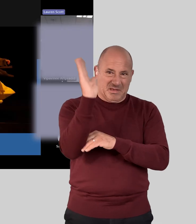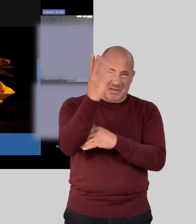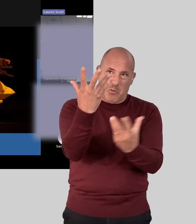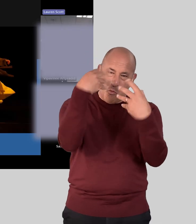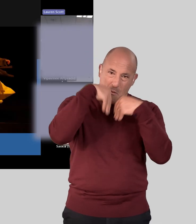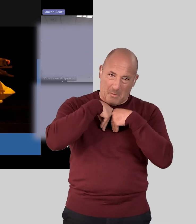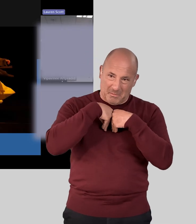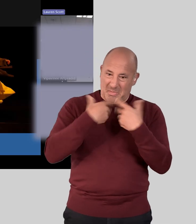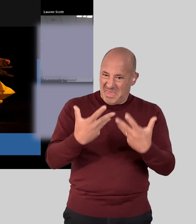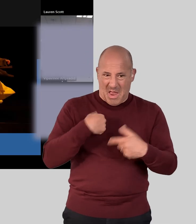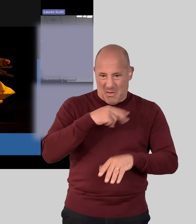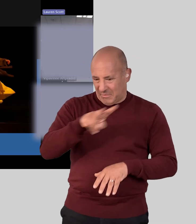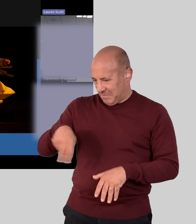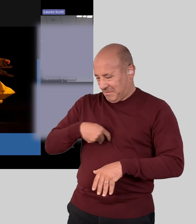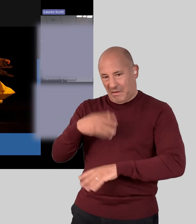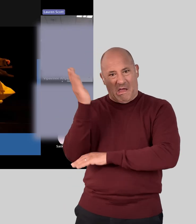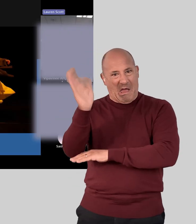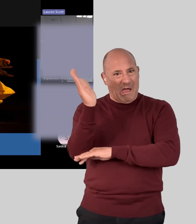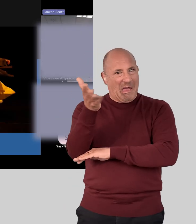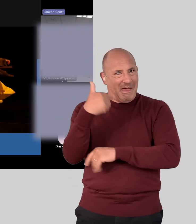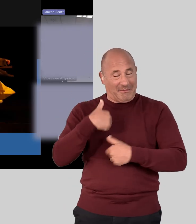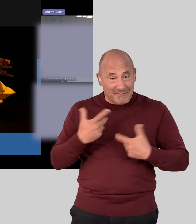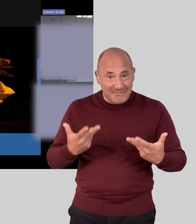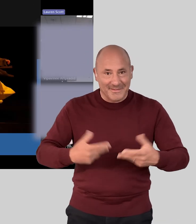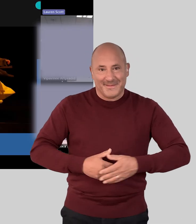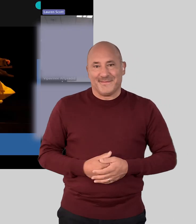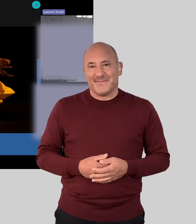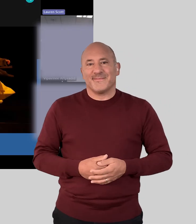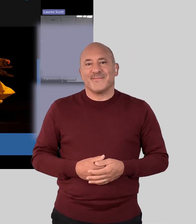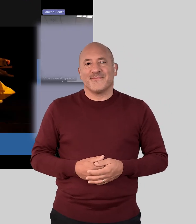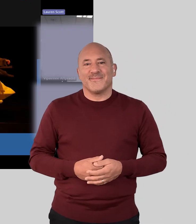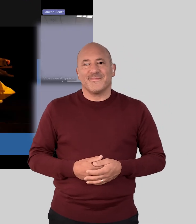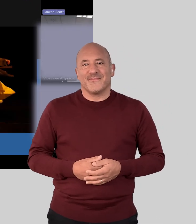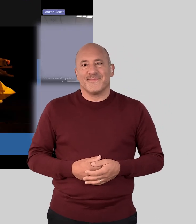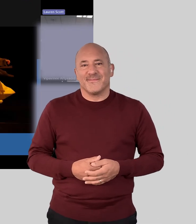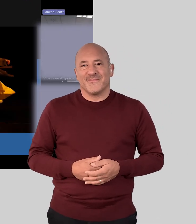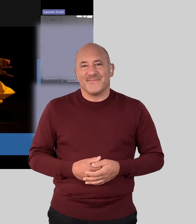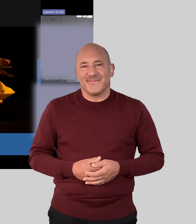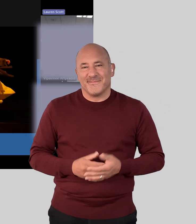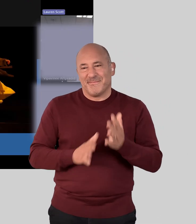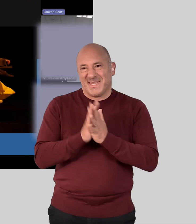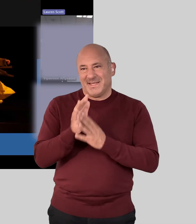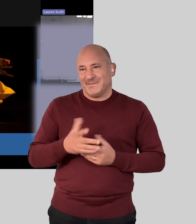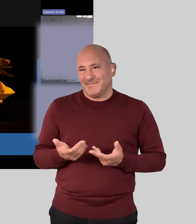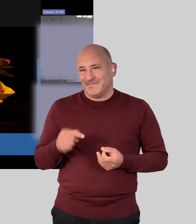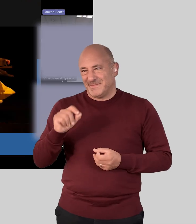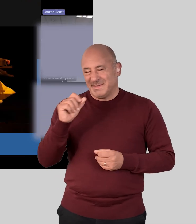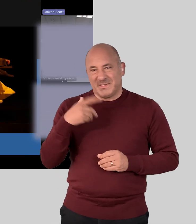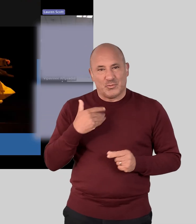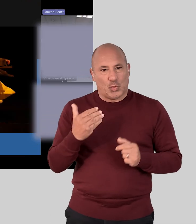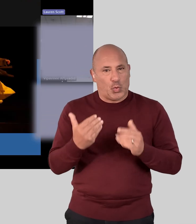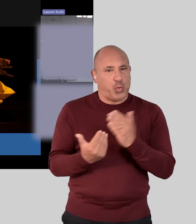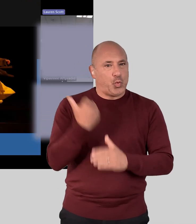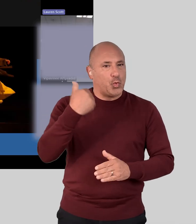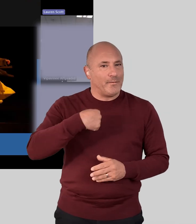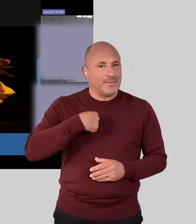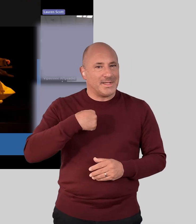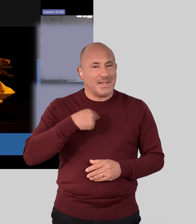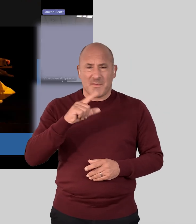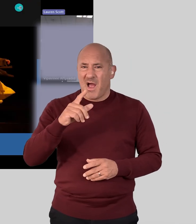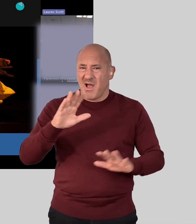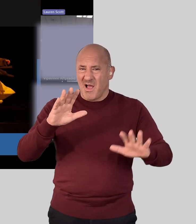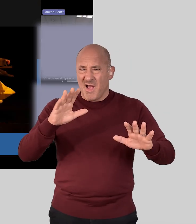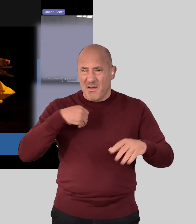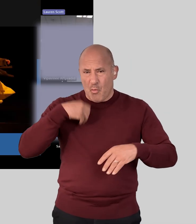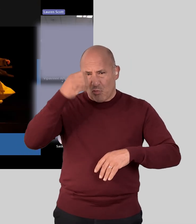on the other side of the screen as well, kind of taking in lectures. So this is something that's